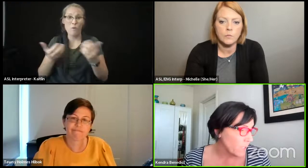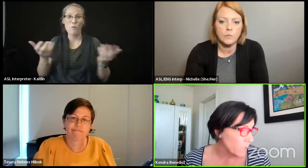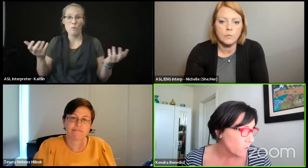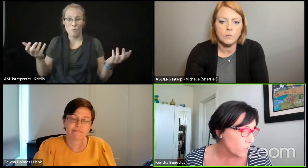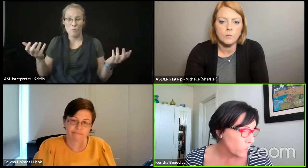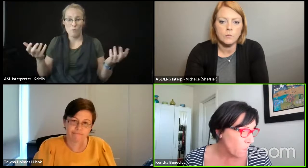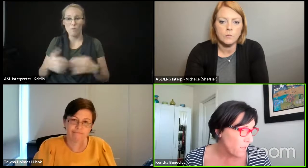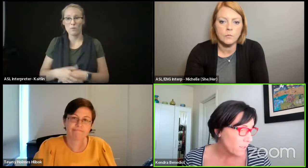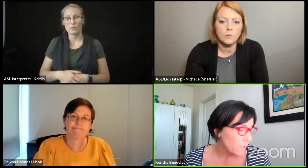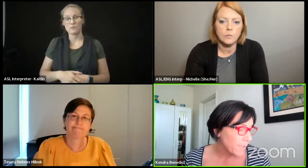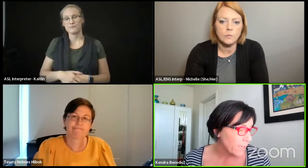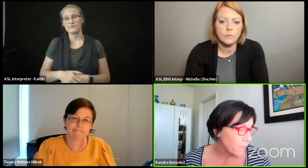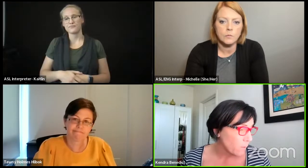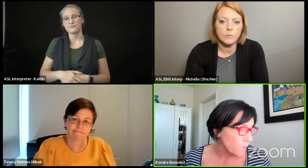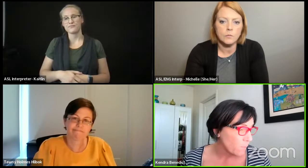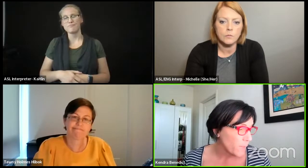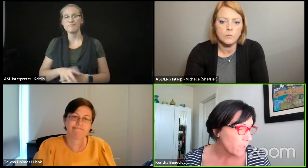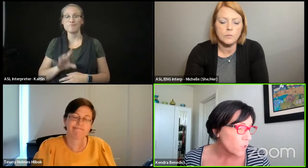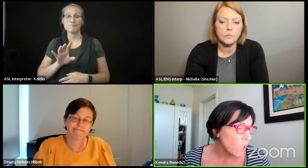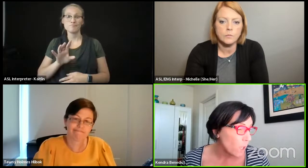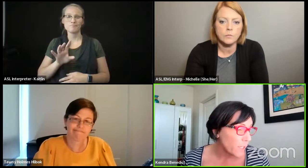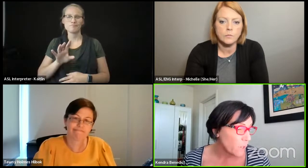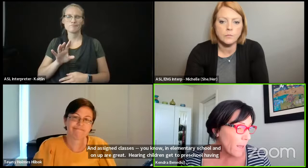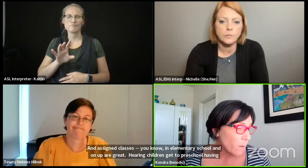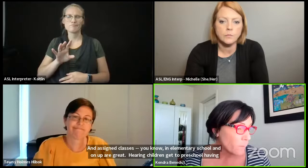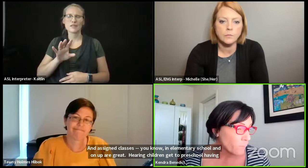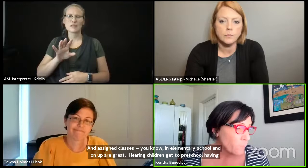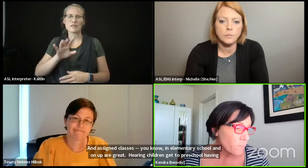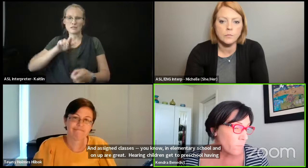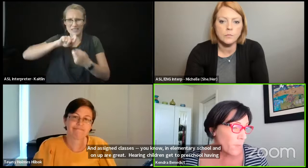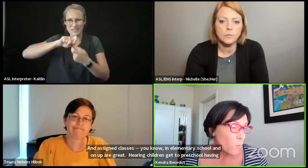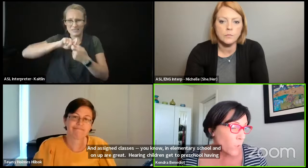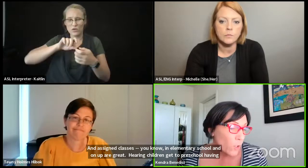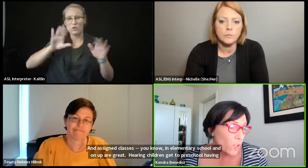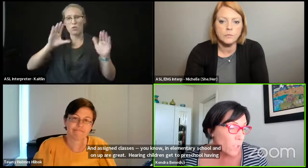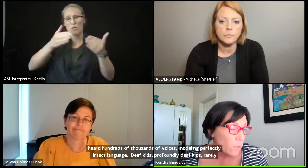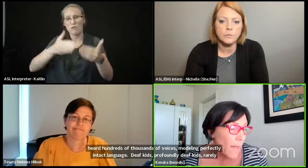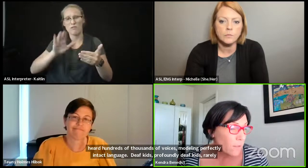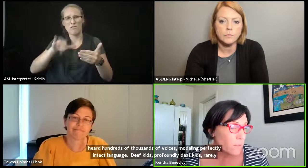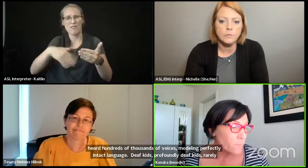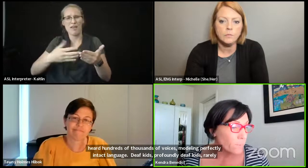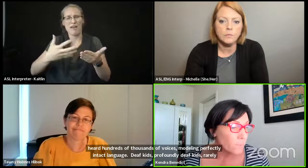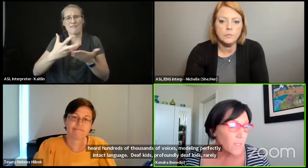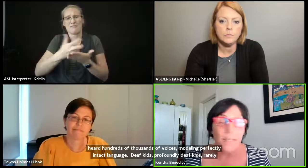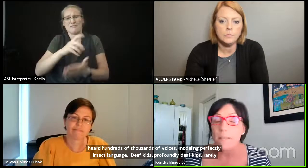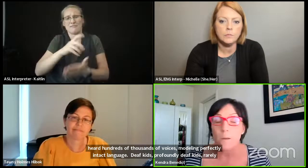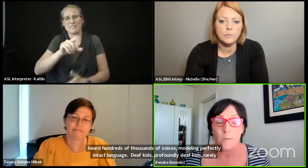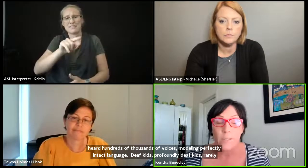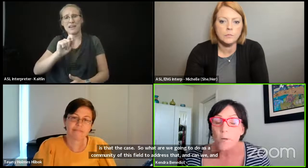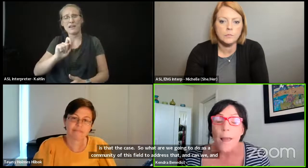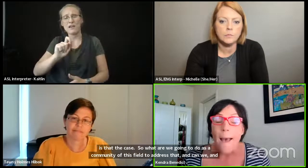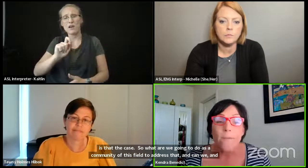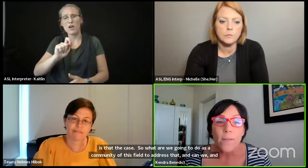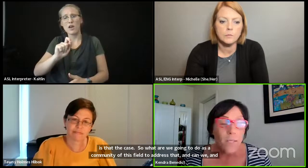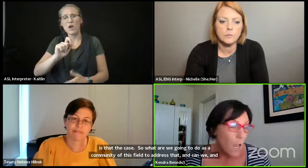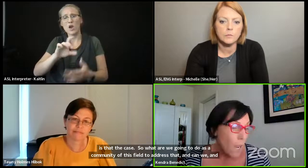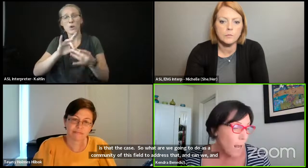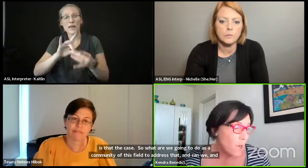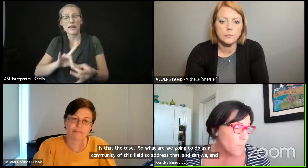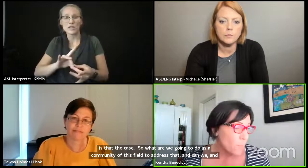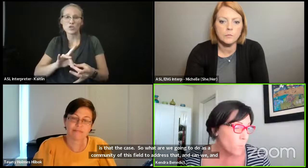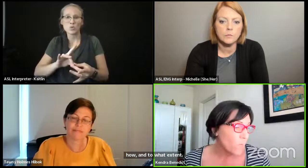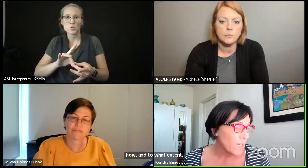Specifically in regard to the data that we've been talking about that we could collect, again, we don't have